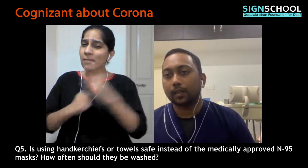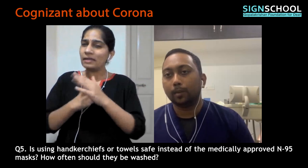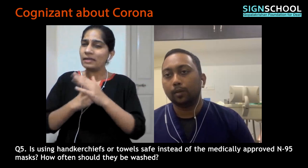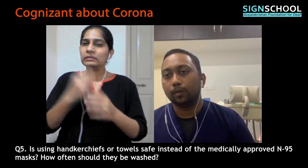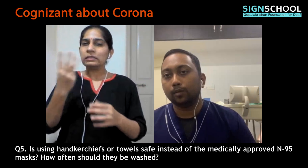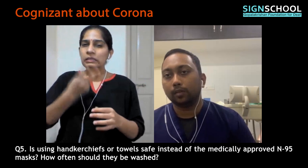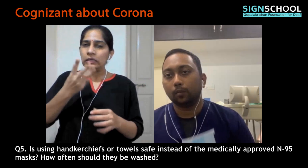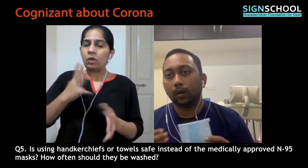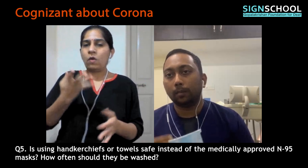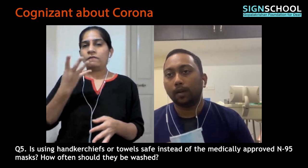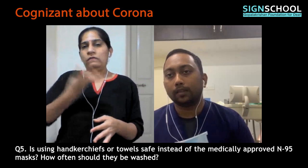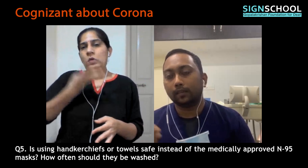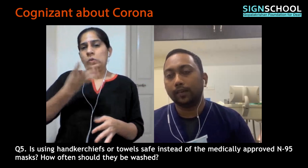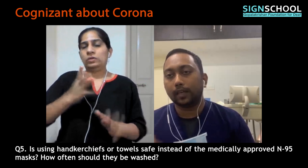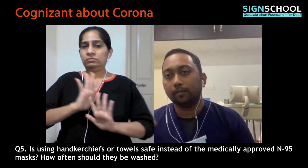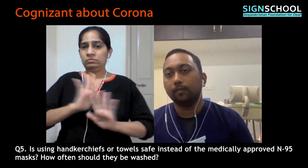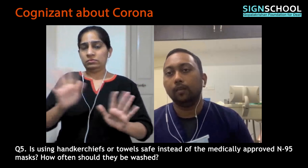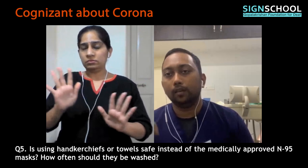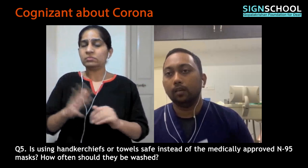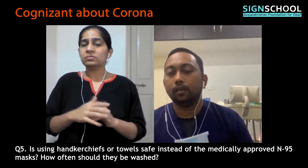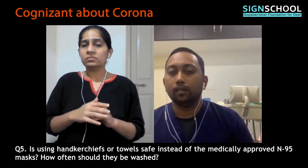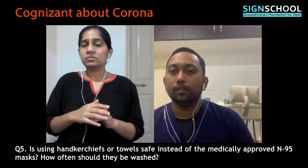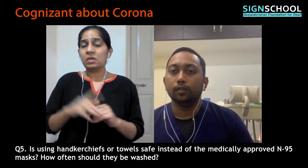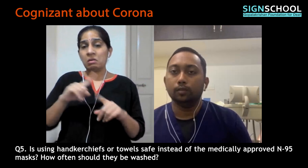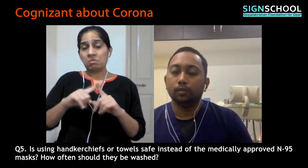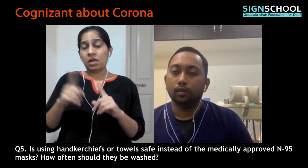ideally, they recommend to use one mask every time